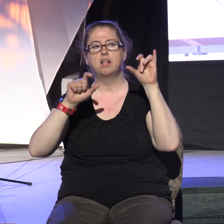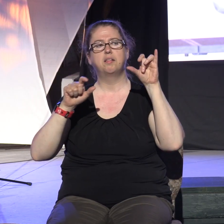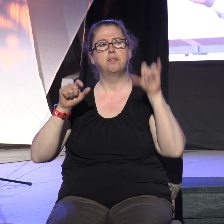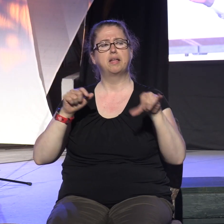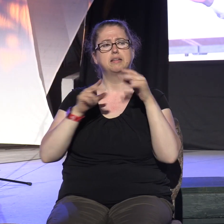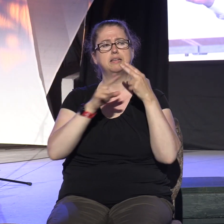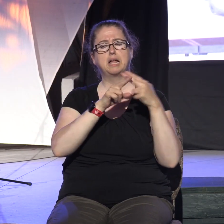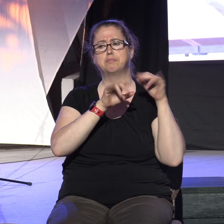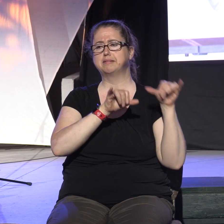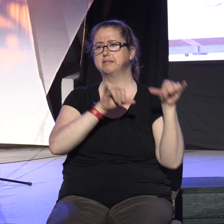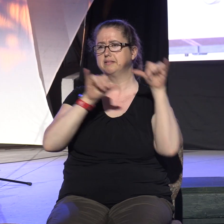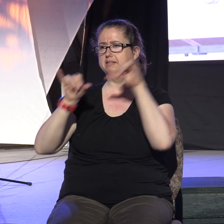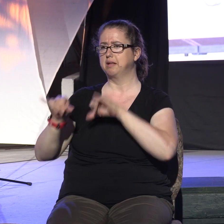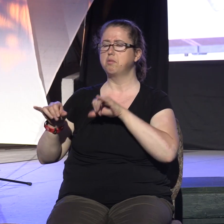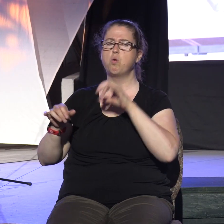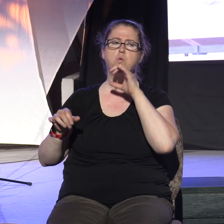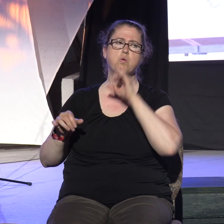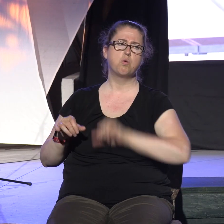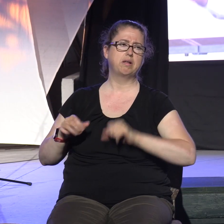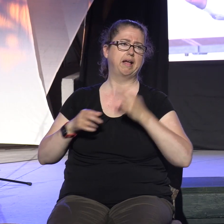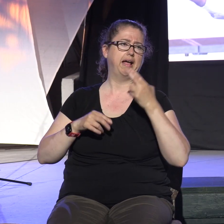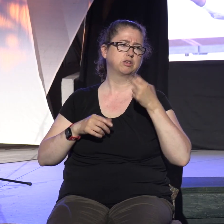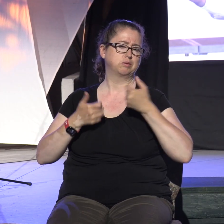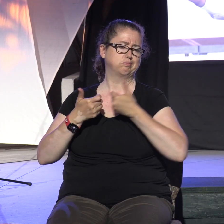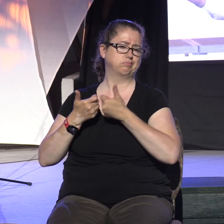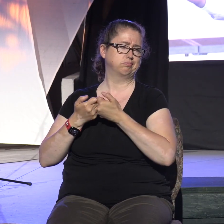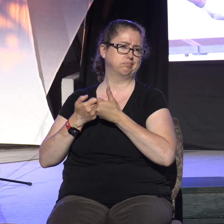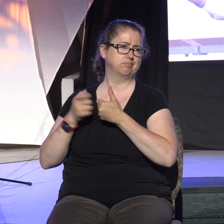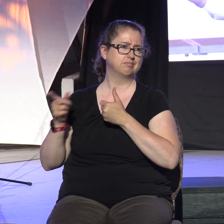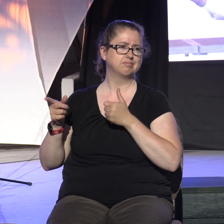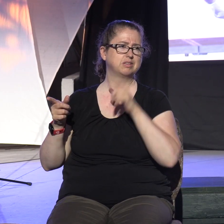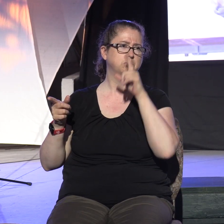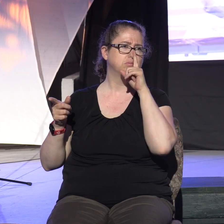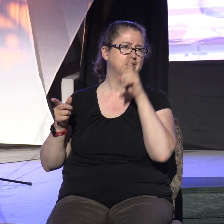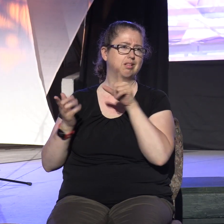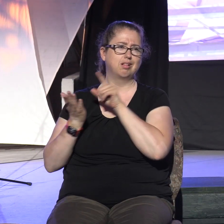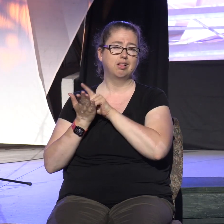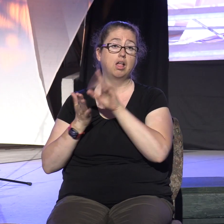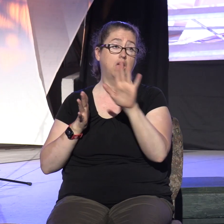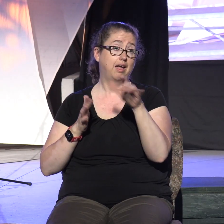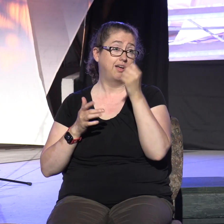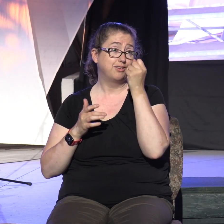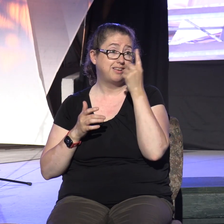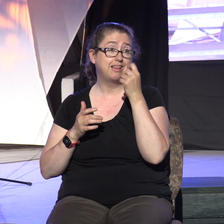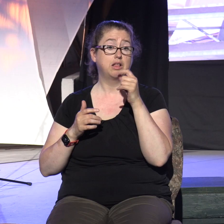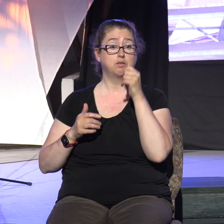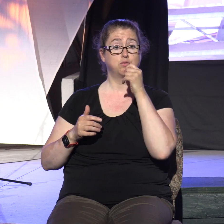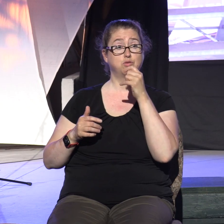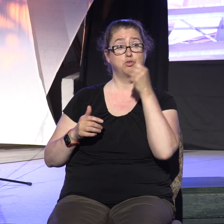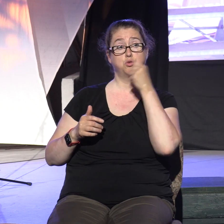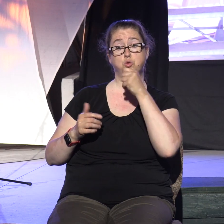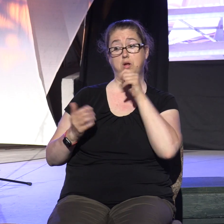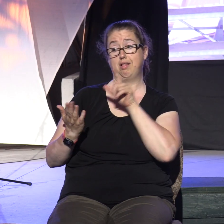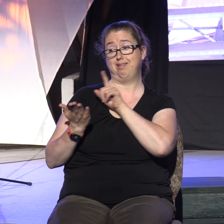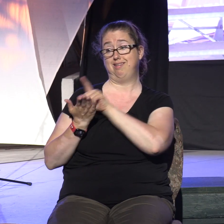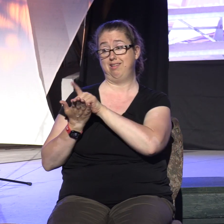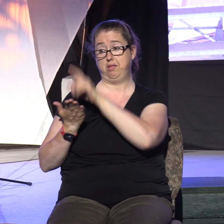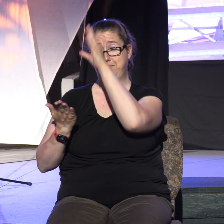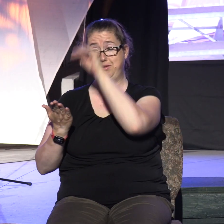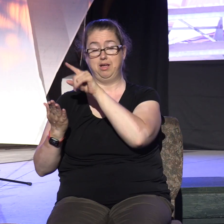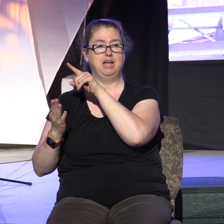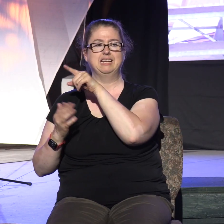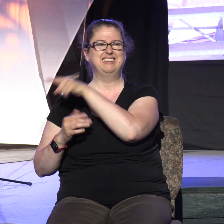even know that she existed, but oh, how she was in love with this guy. I mean, he